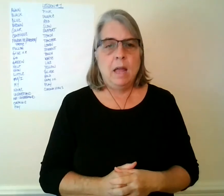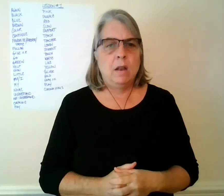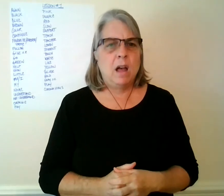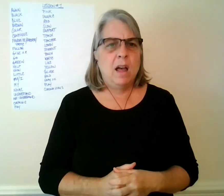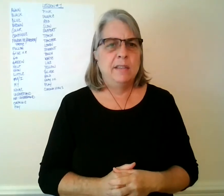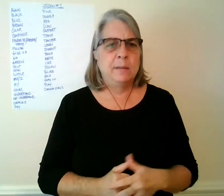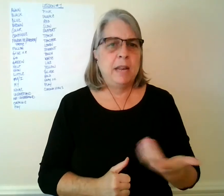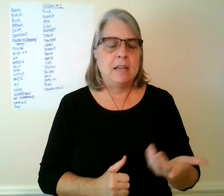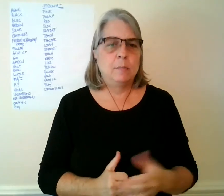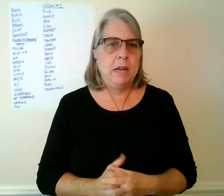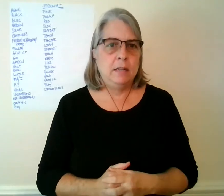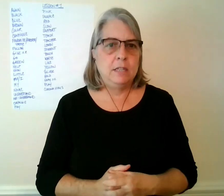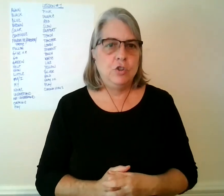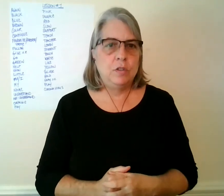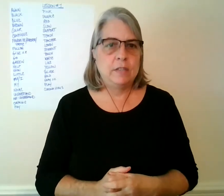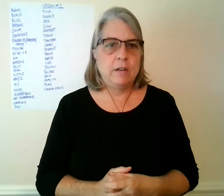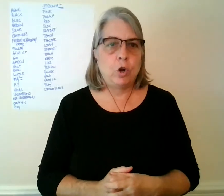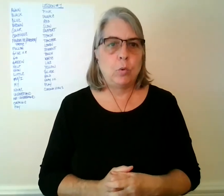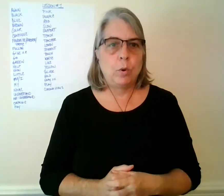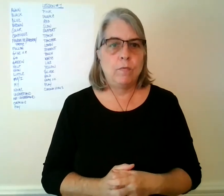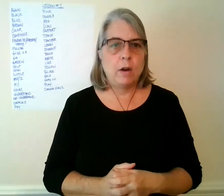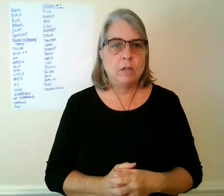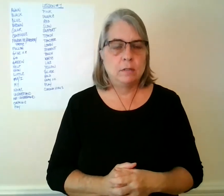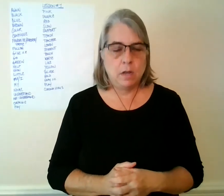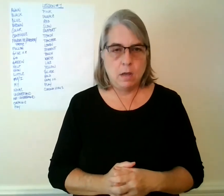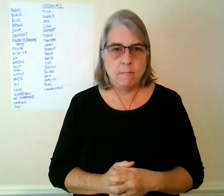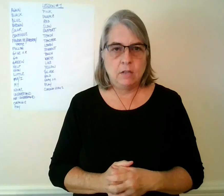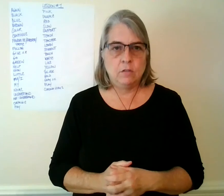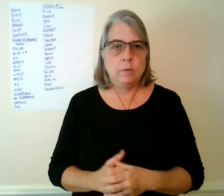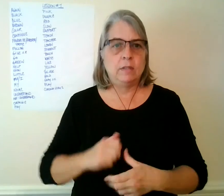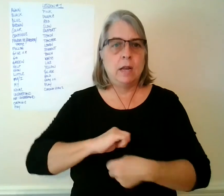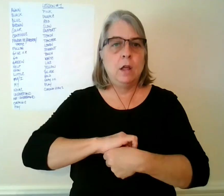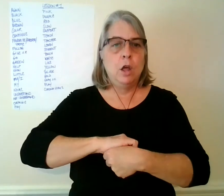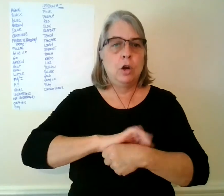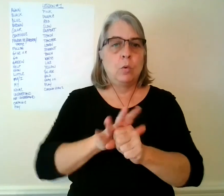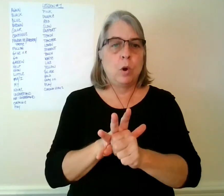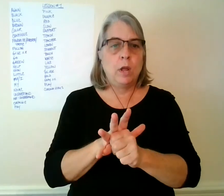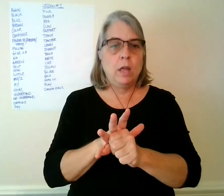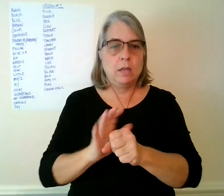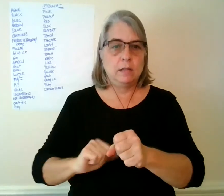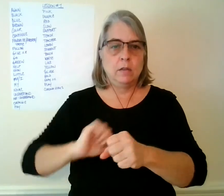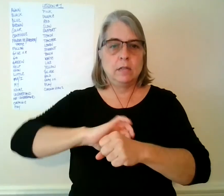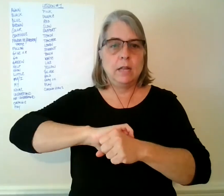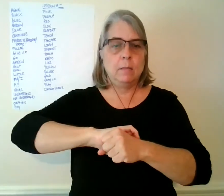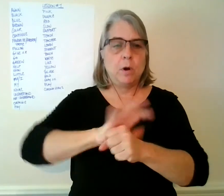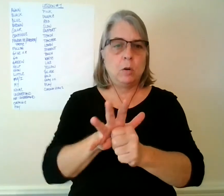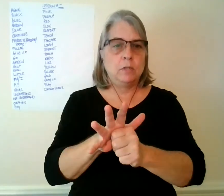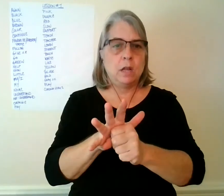And somebody asked me to teach you the sign for coronavirus. And so we sign corona because it looks like the barbs on